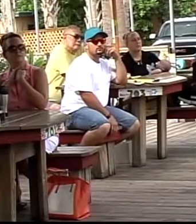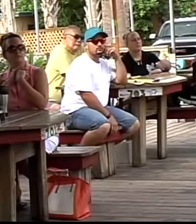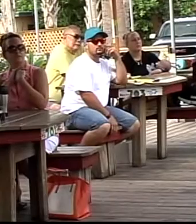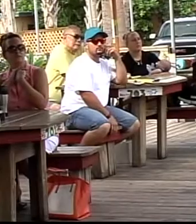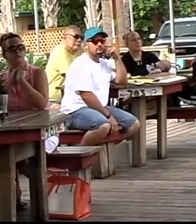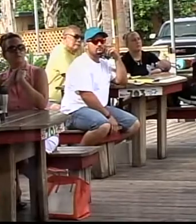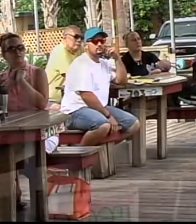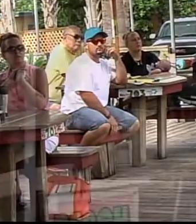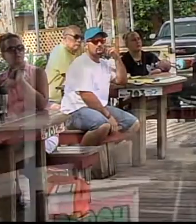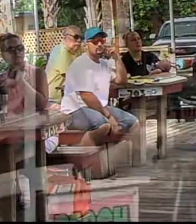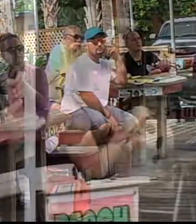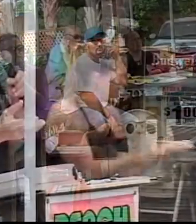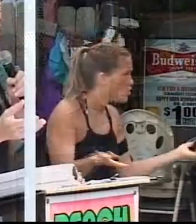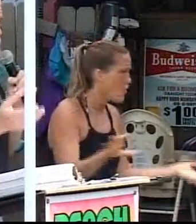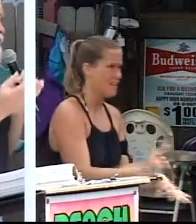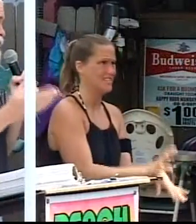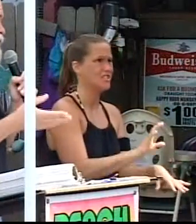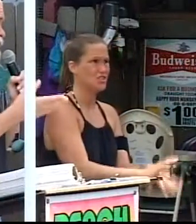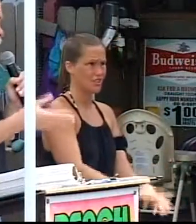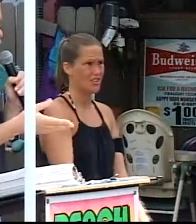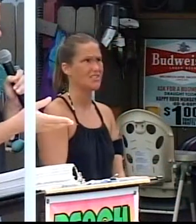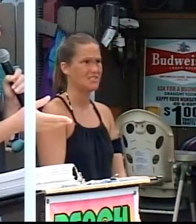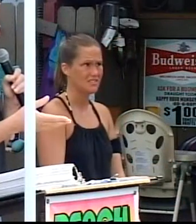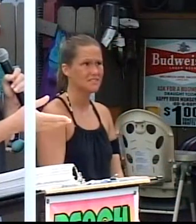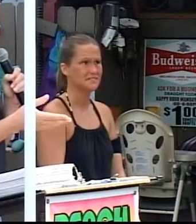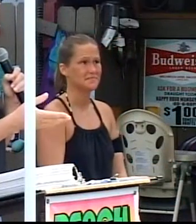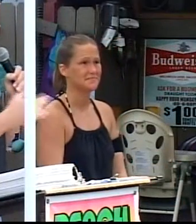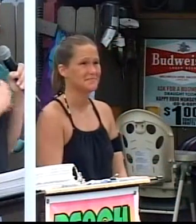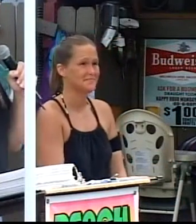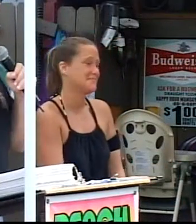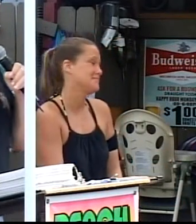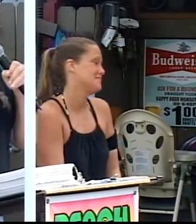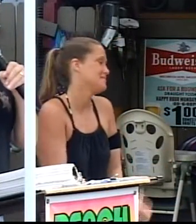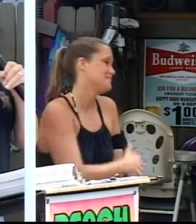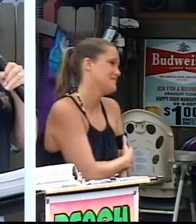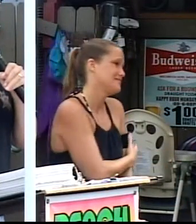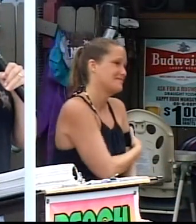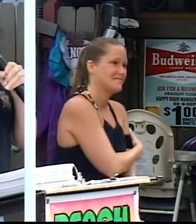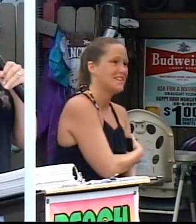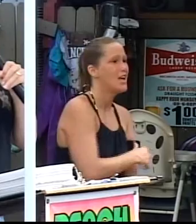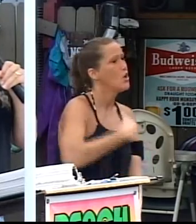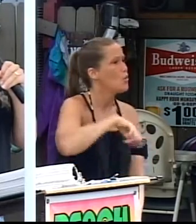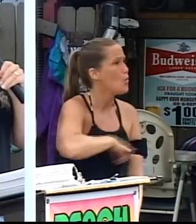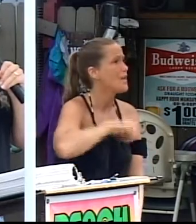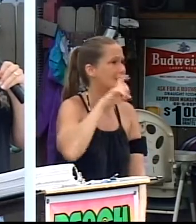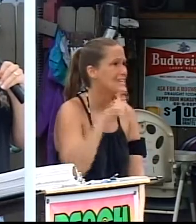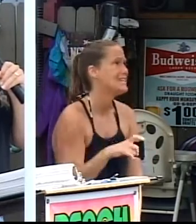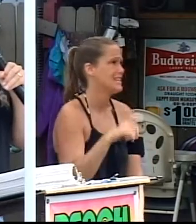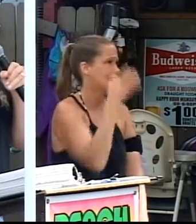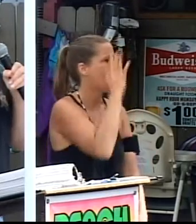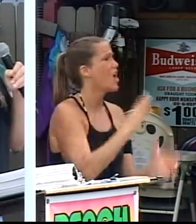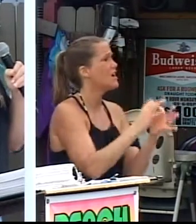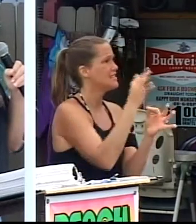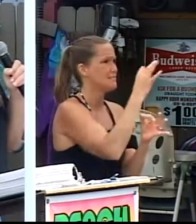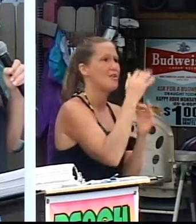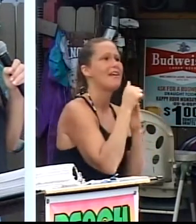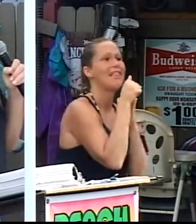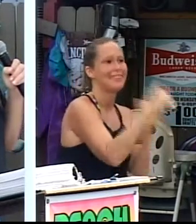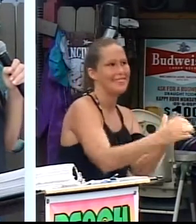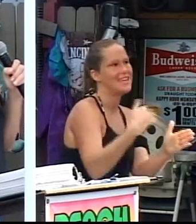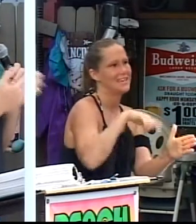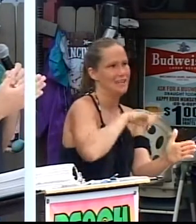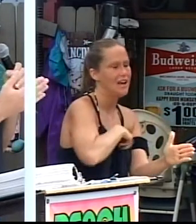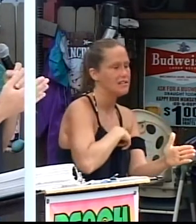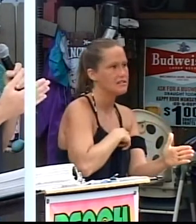we keep on pushing, you better be led of God because you're fallible. And I have to do it too. And if I'm not